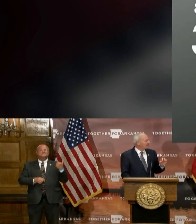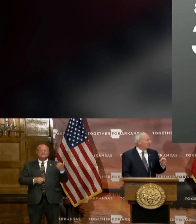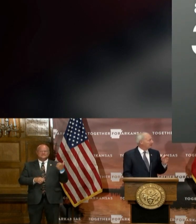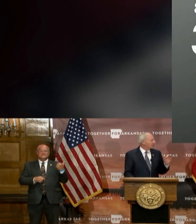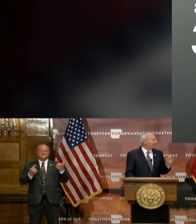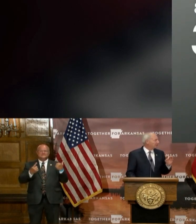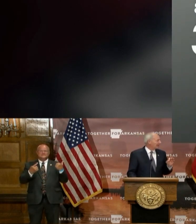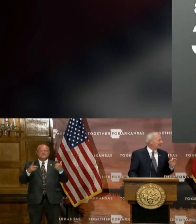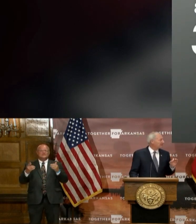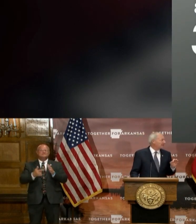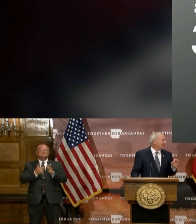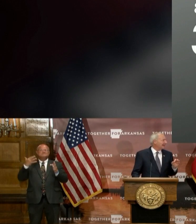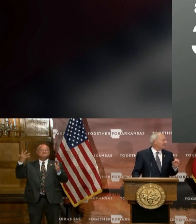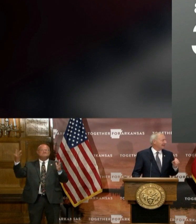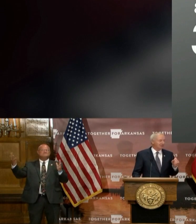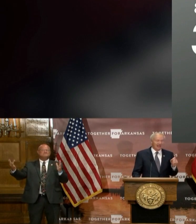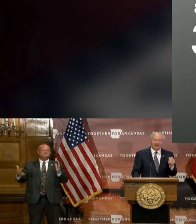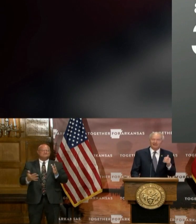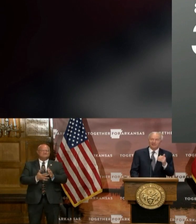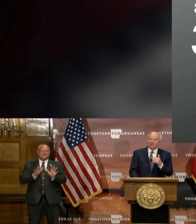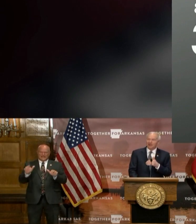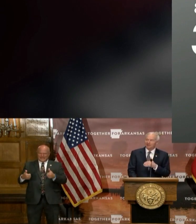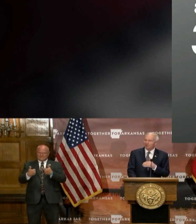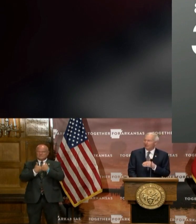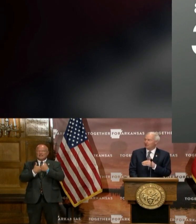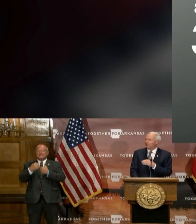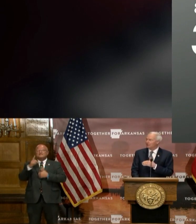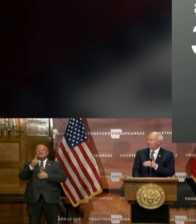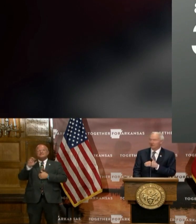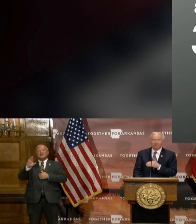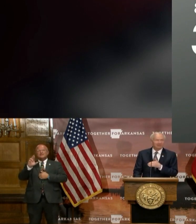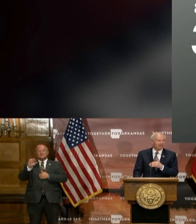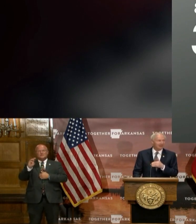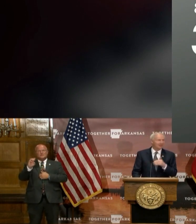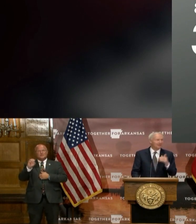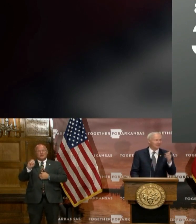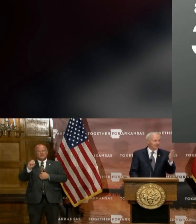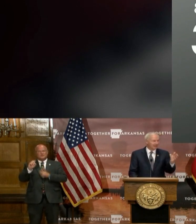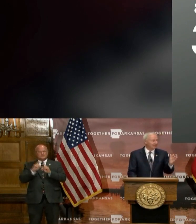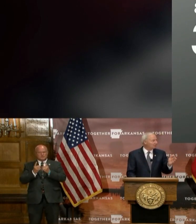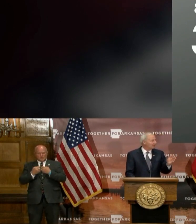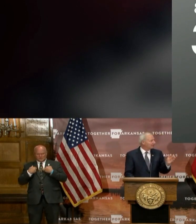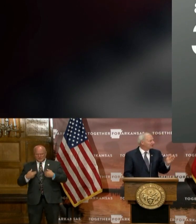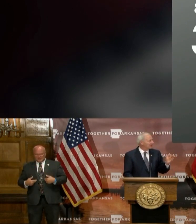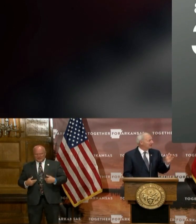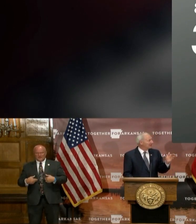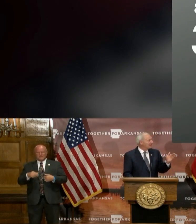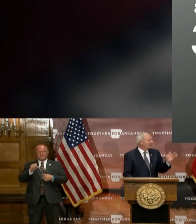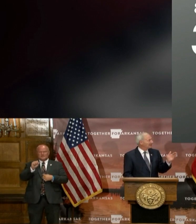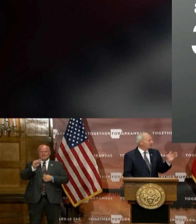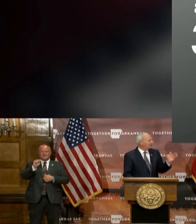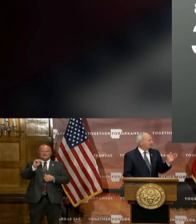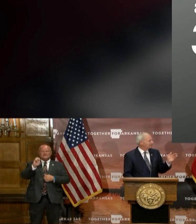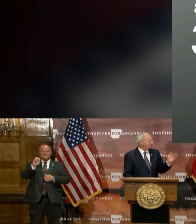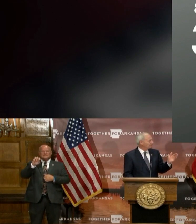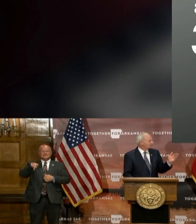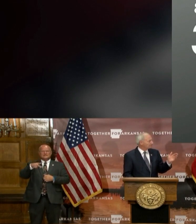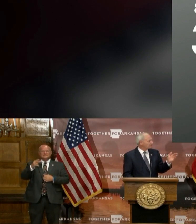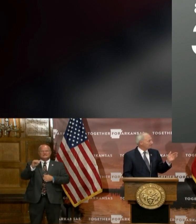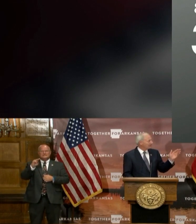is something we do from time to time. I challenged Dr. Romero in the Department of Health and Stephanie Williams